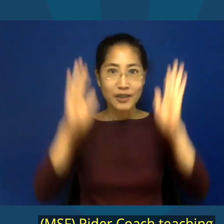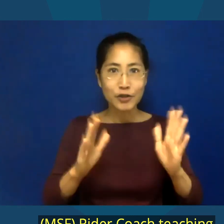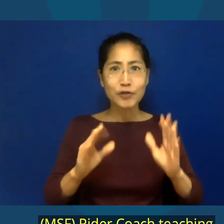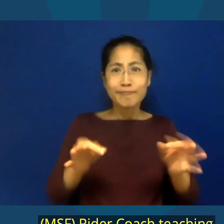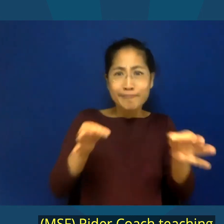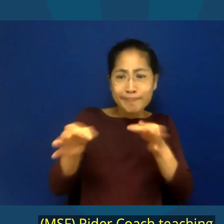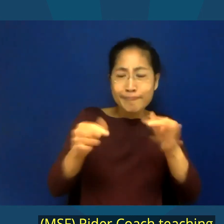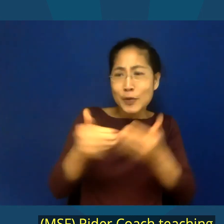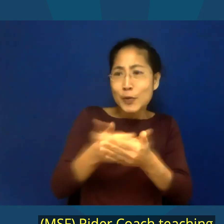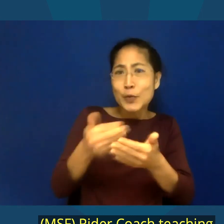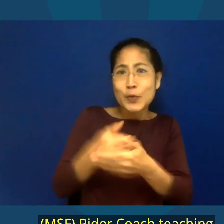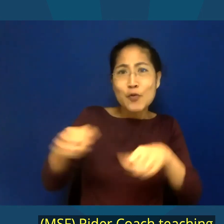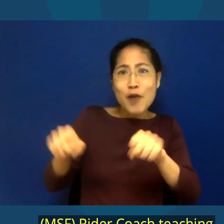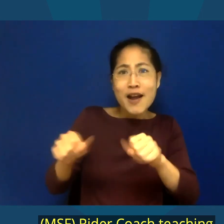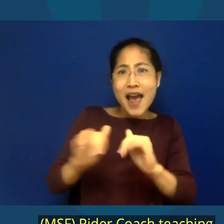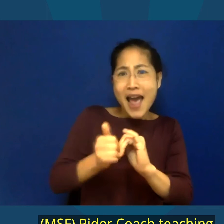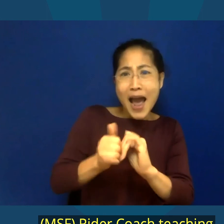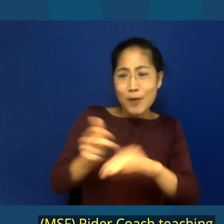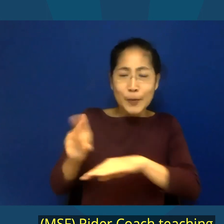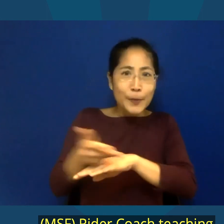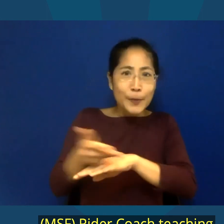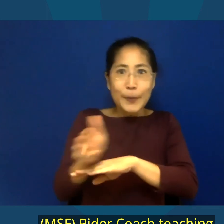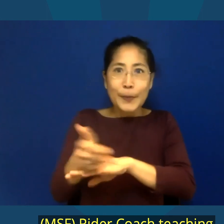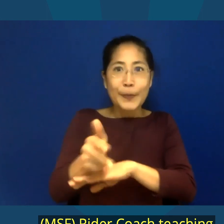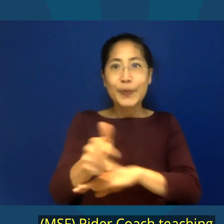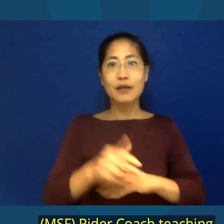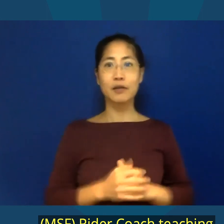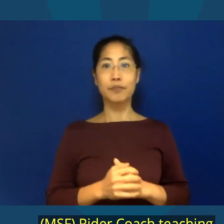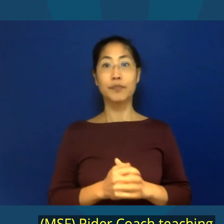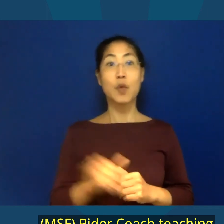MSF, rider coach, teaching new riders how to ride.